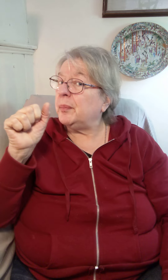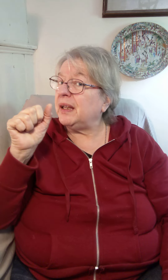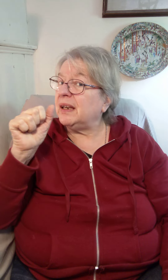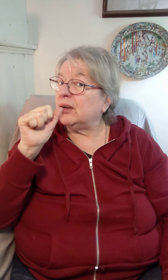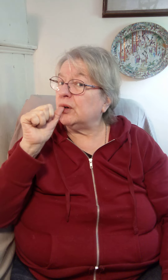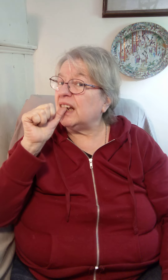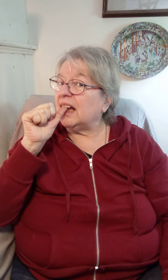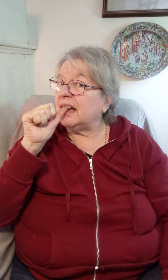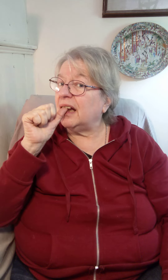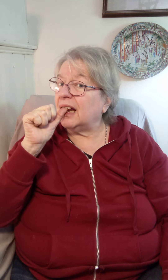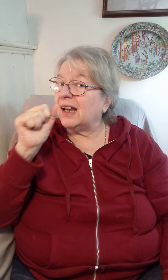Peanut or nut